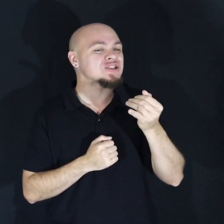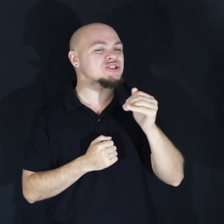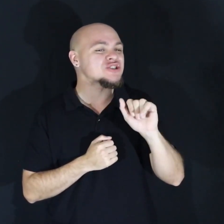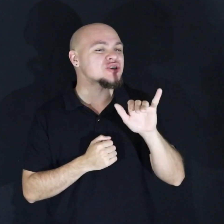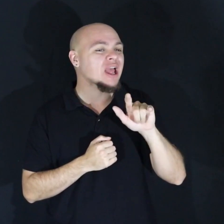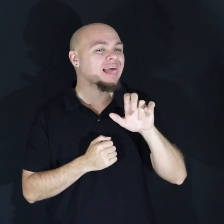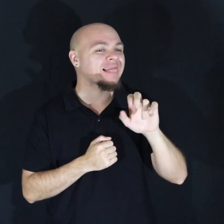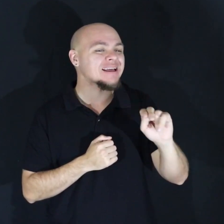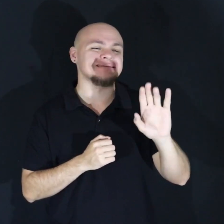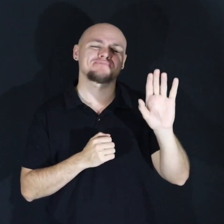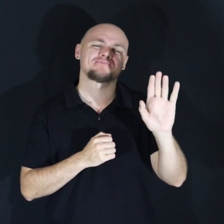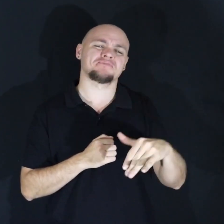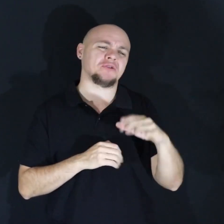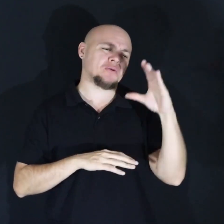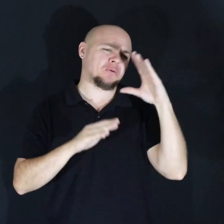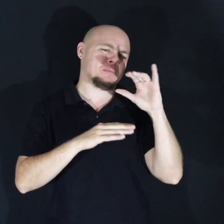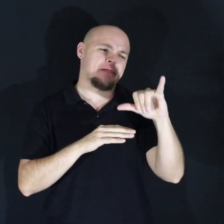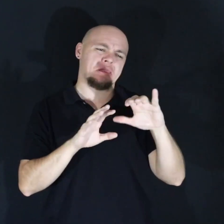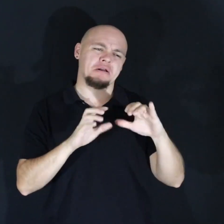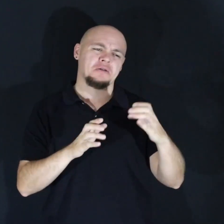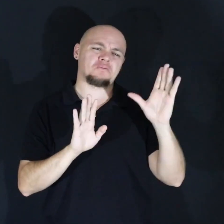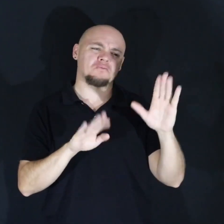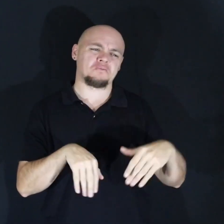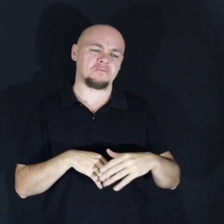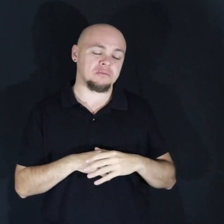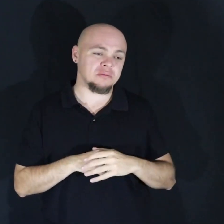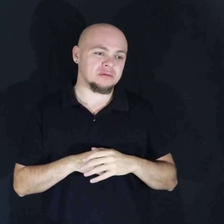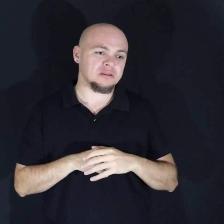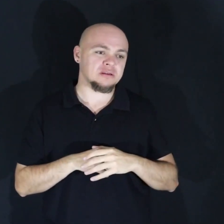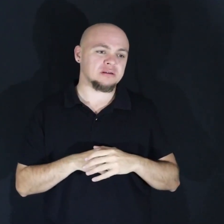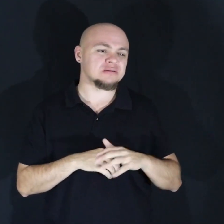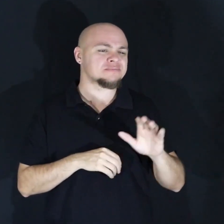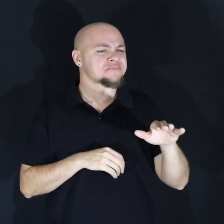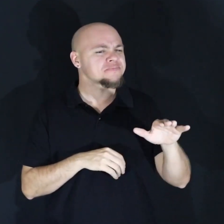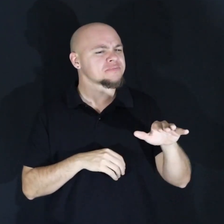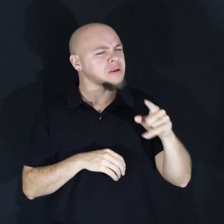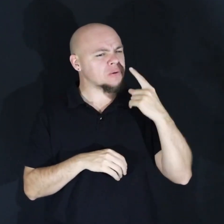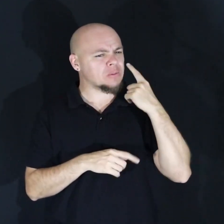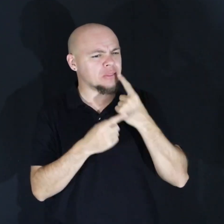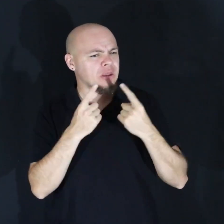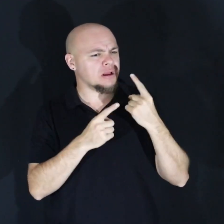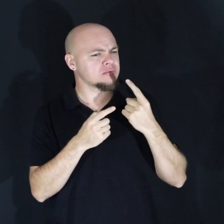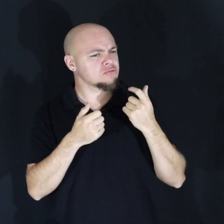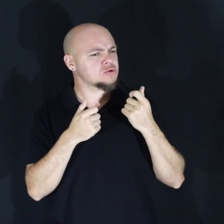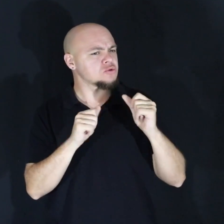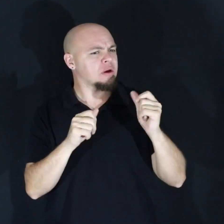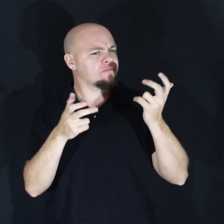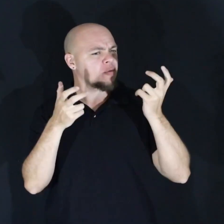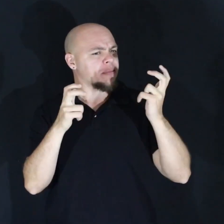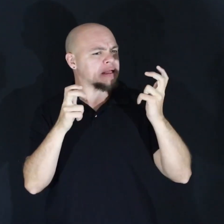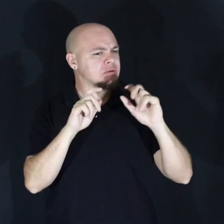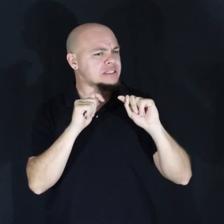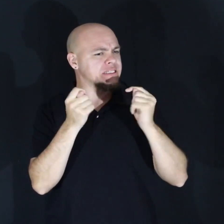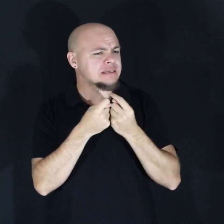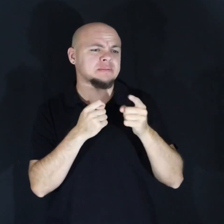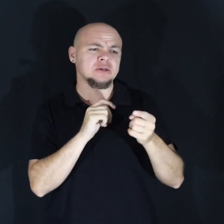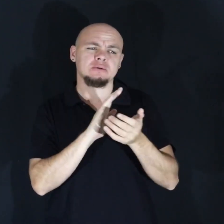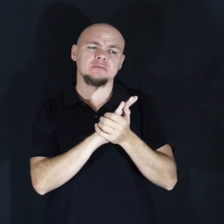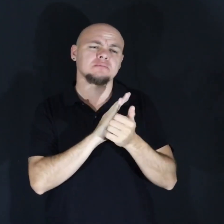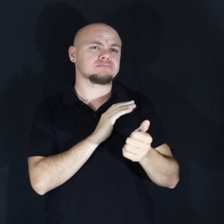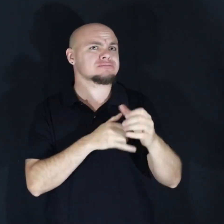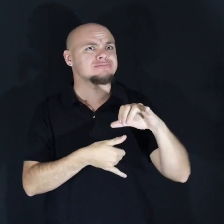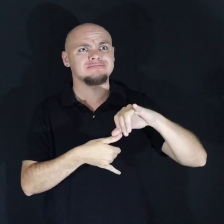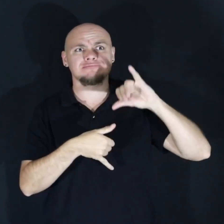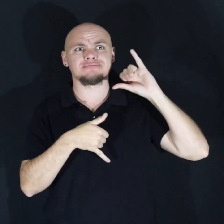"Jalen, don't worry about that course. Instead, have you thought about trying out for the basketball team because you're so